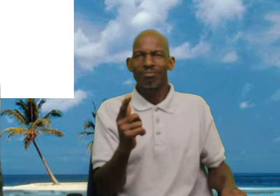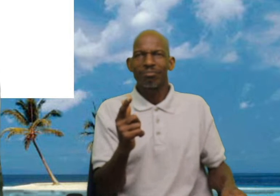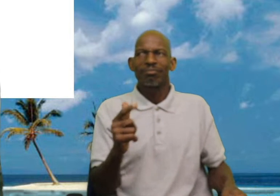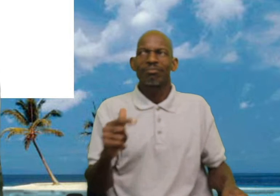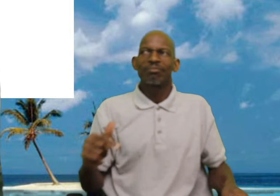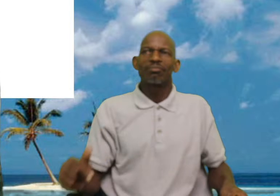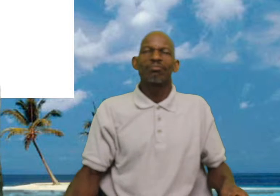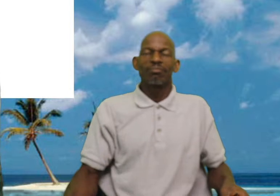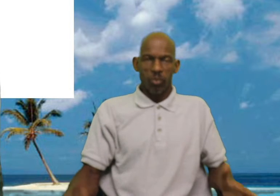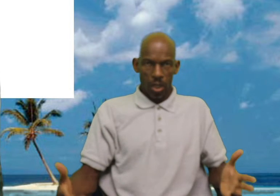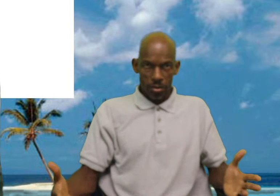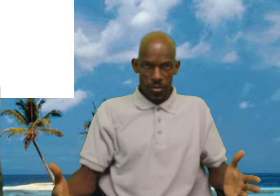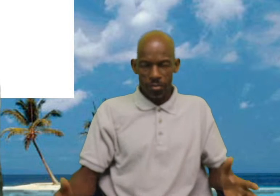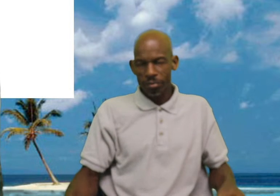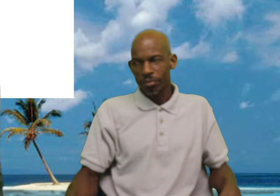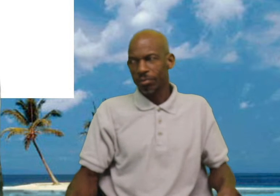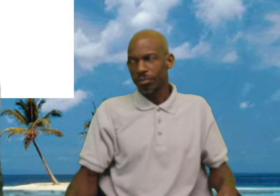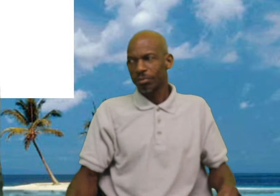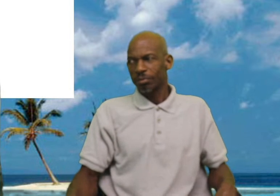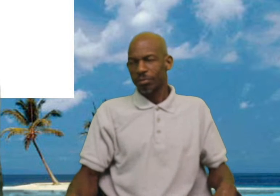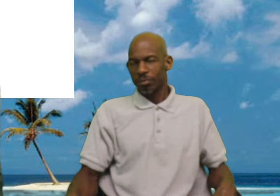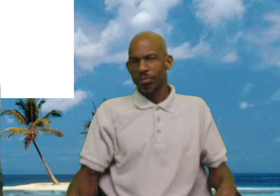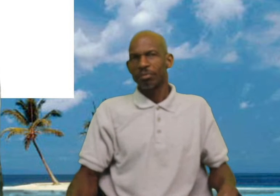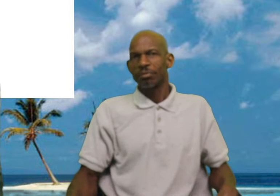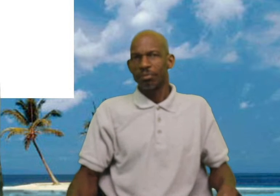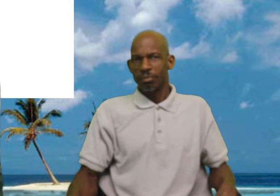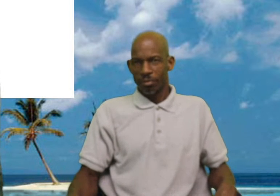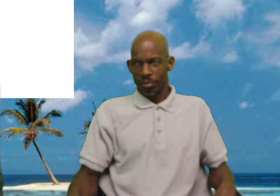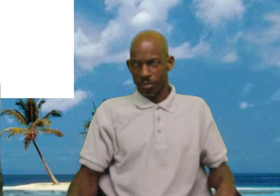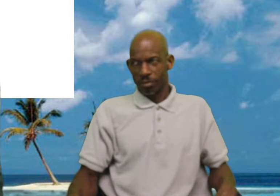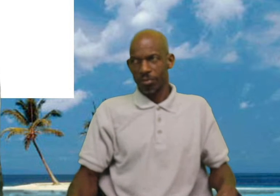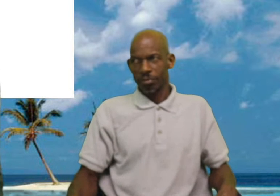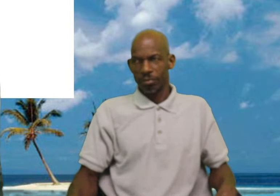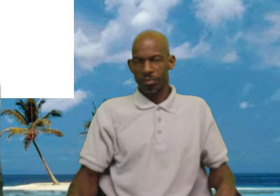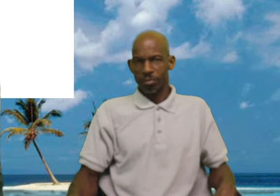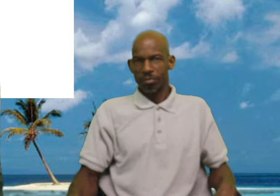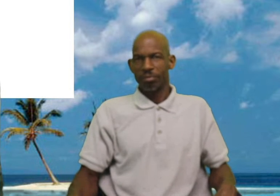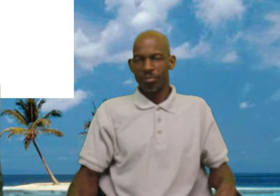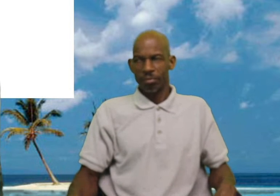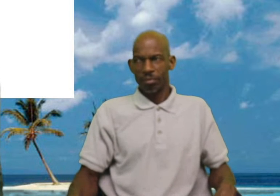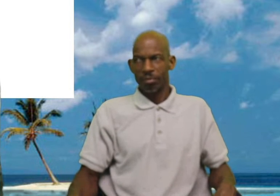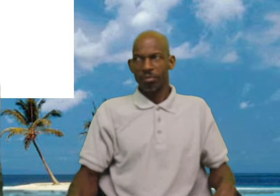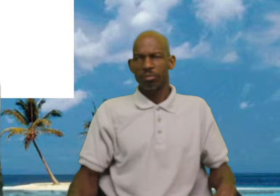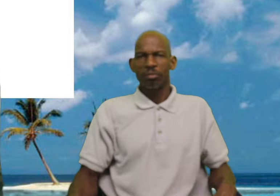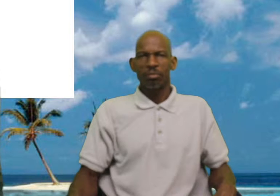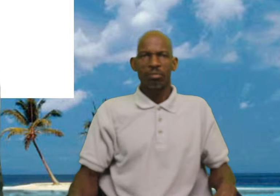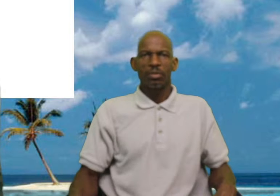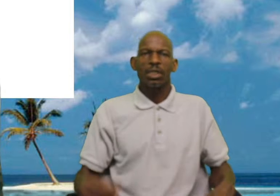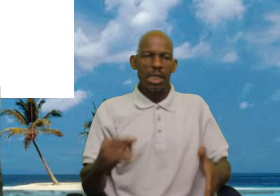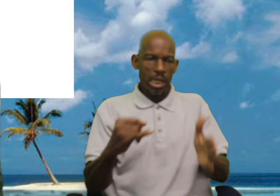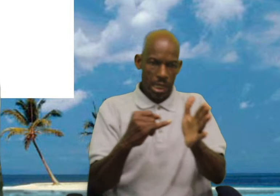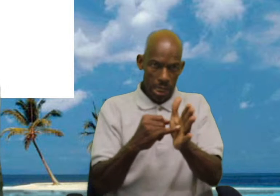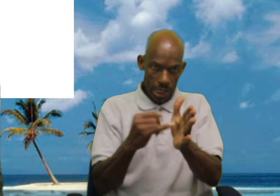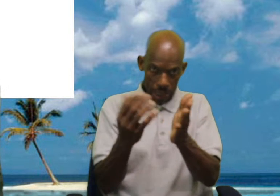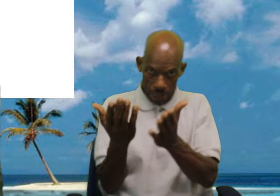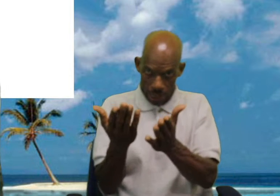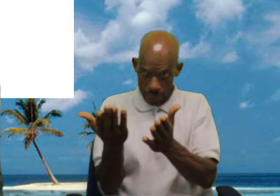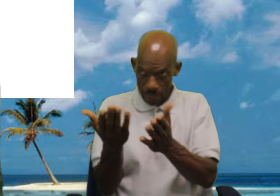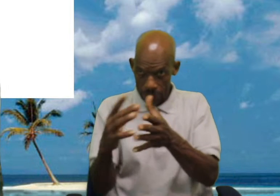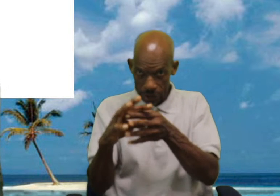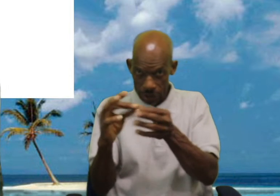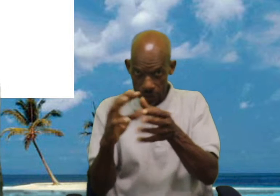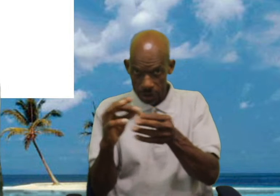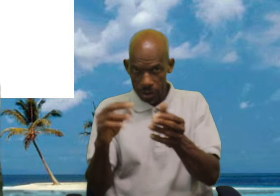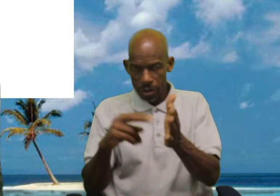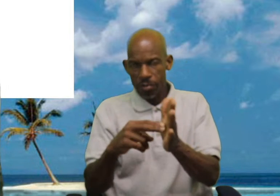say it. Okay? So I say it. So another one.